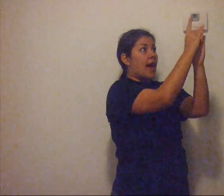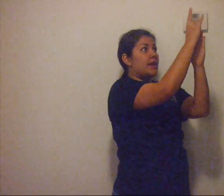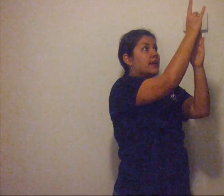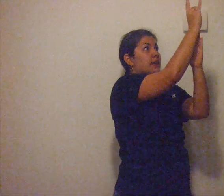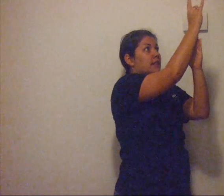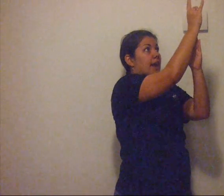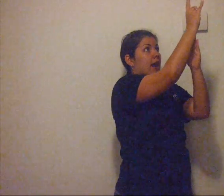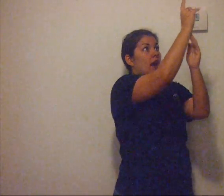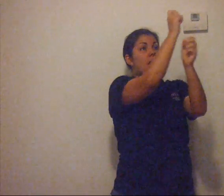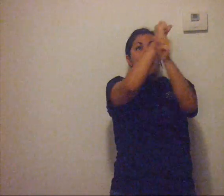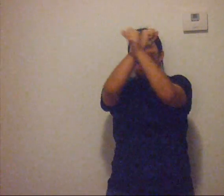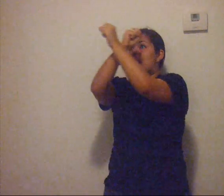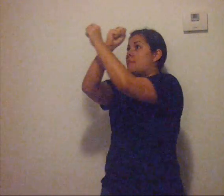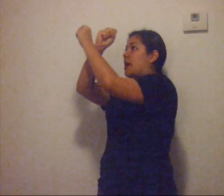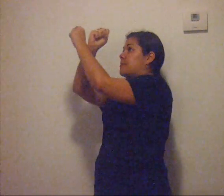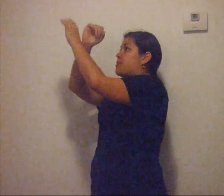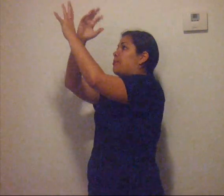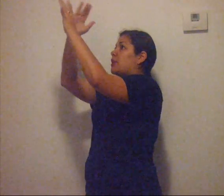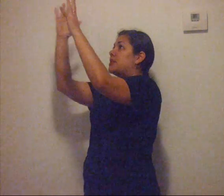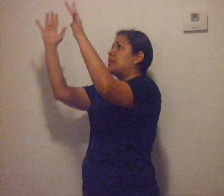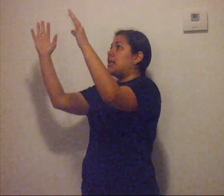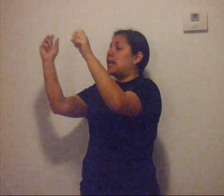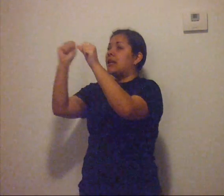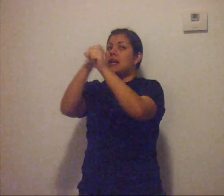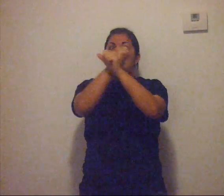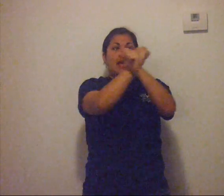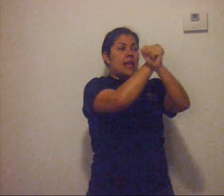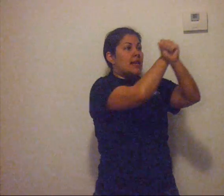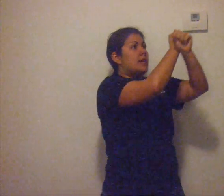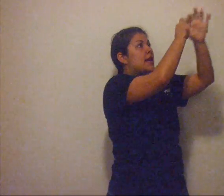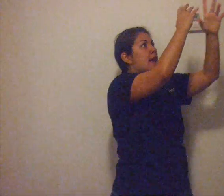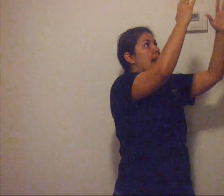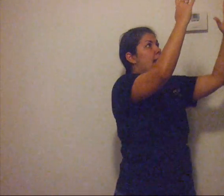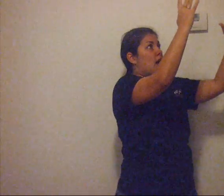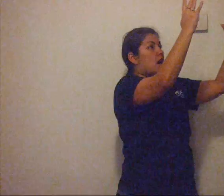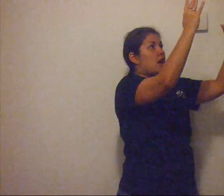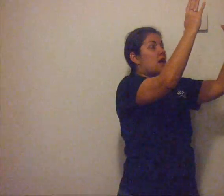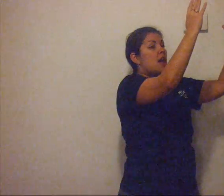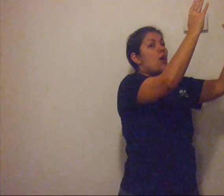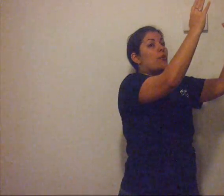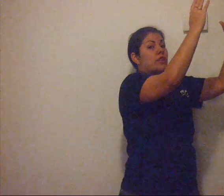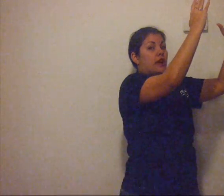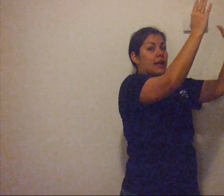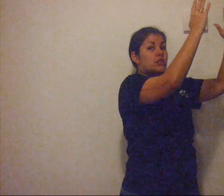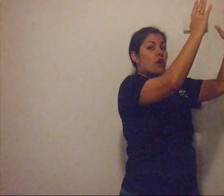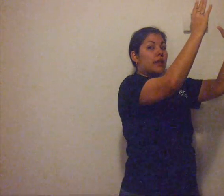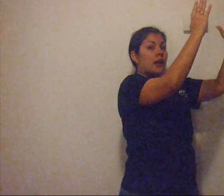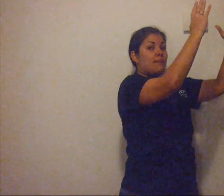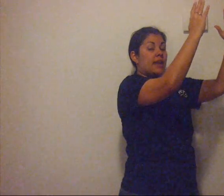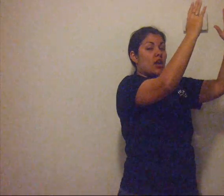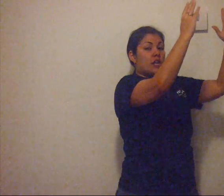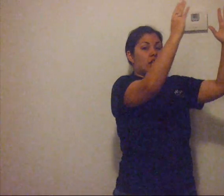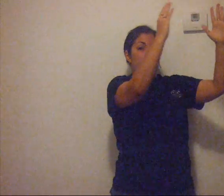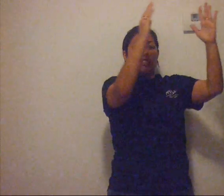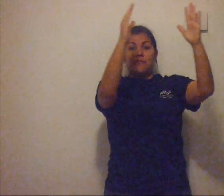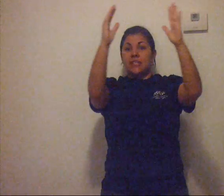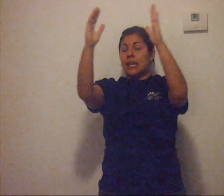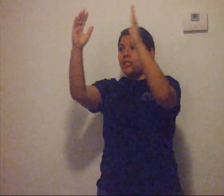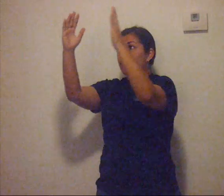red glare, the bomb's bursting in air. When your hands are already up here, you're going to shift again to